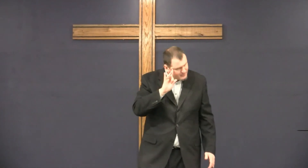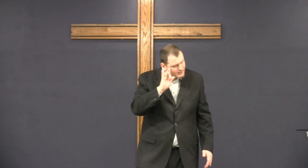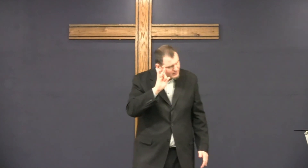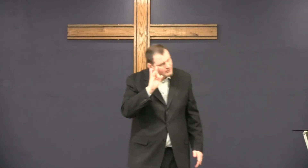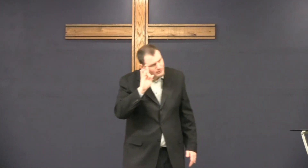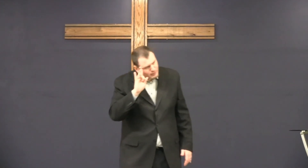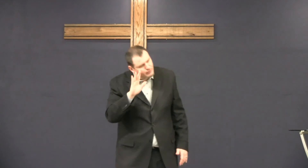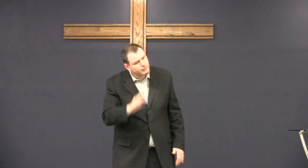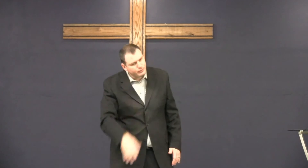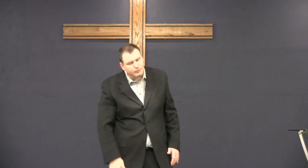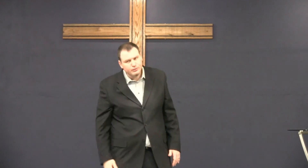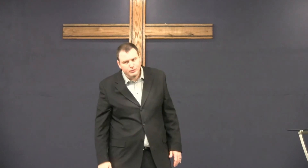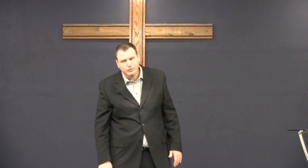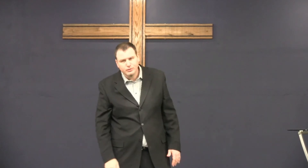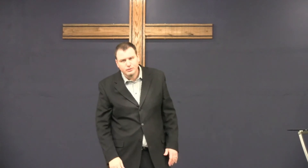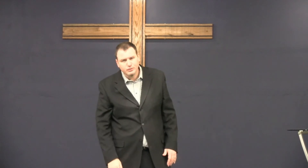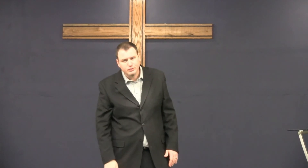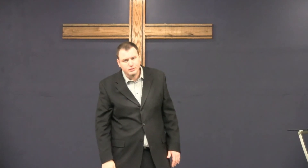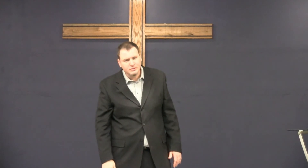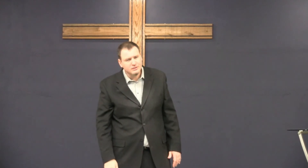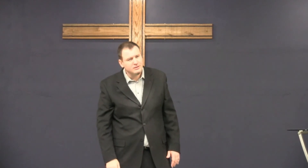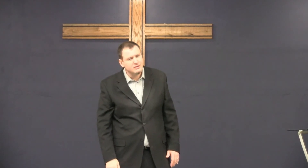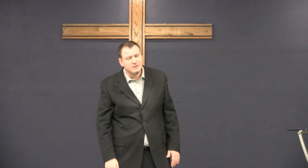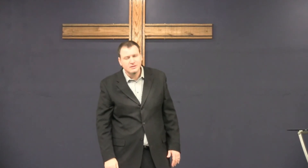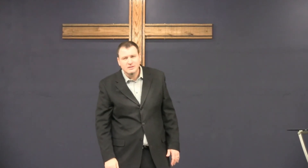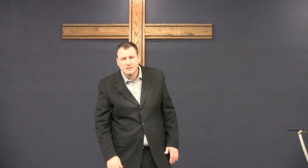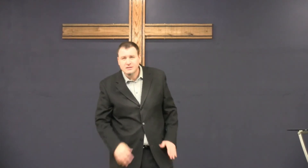what this week was going to look like.